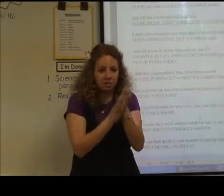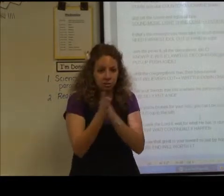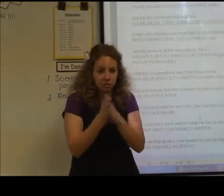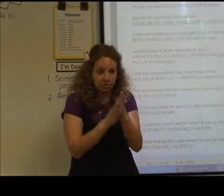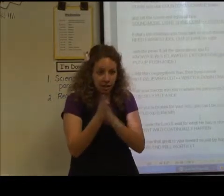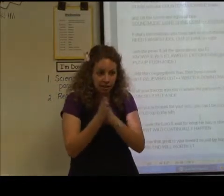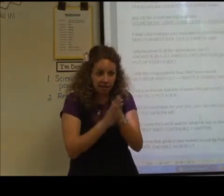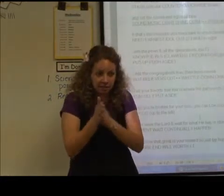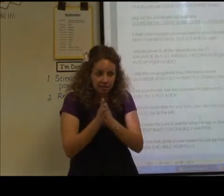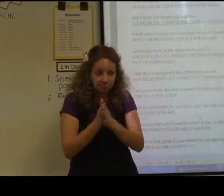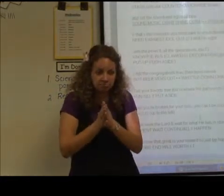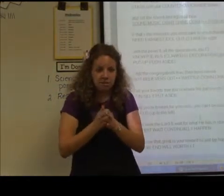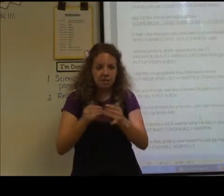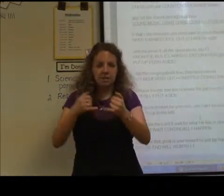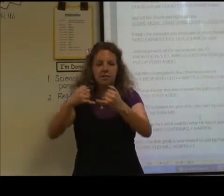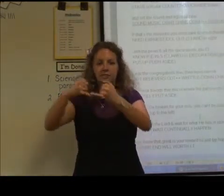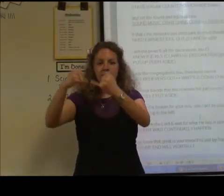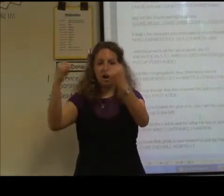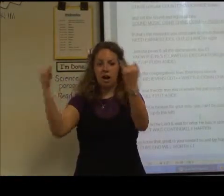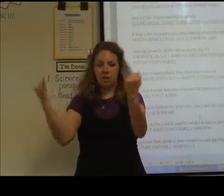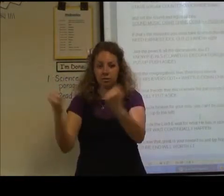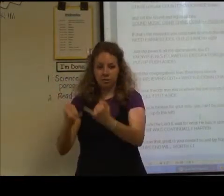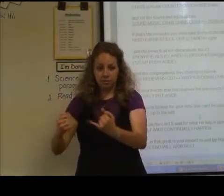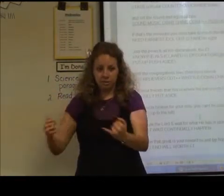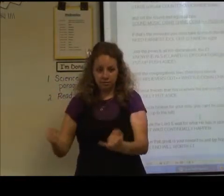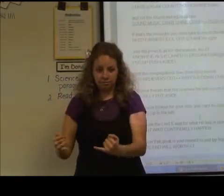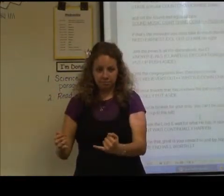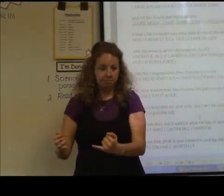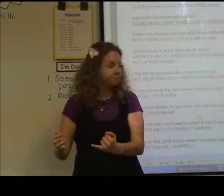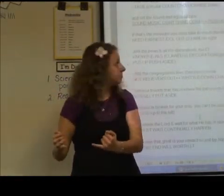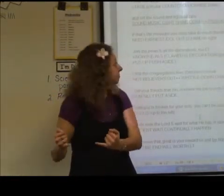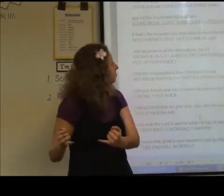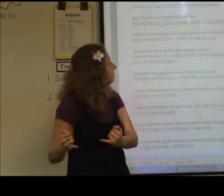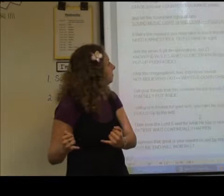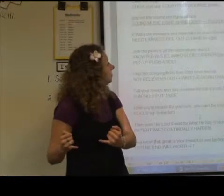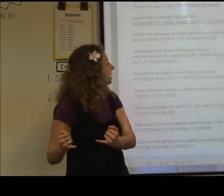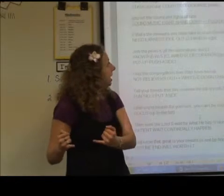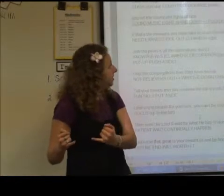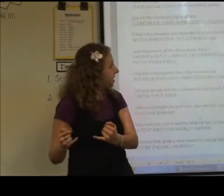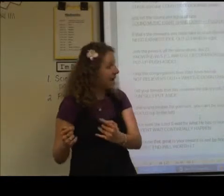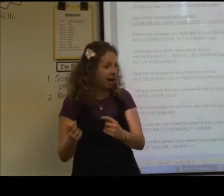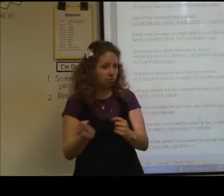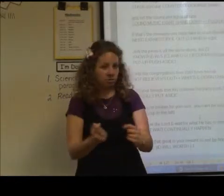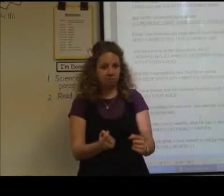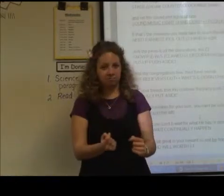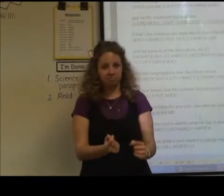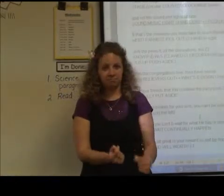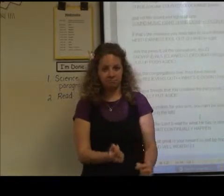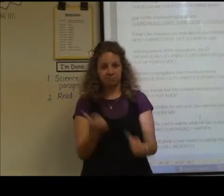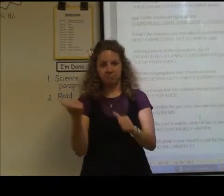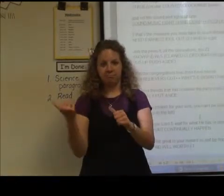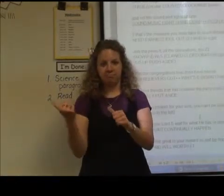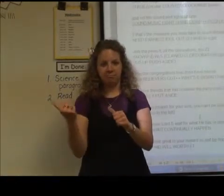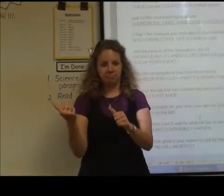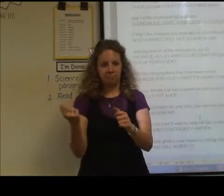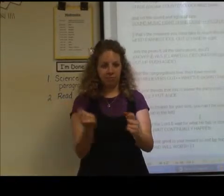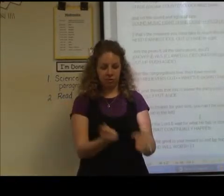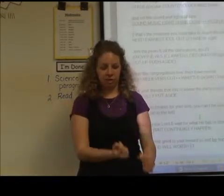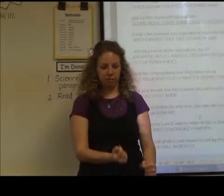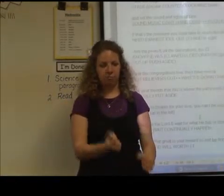earnest or zealous for idols, and then out. So like you're